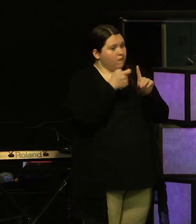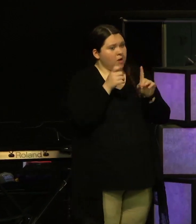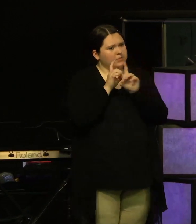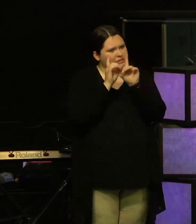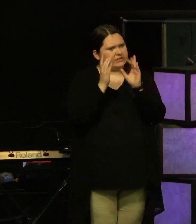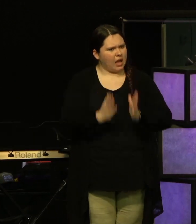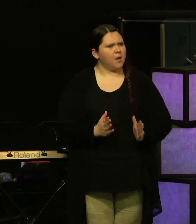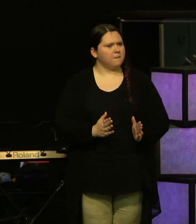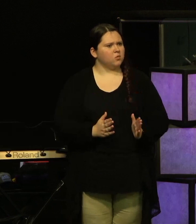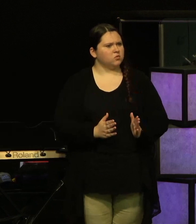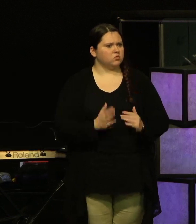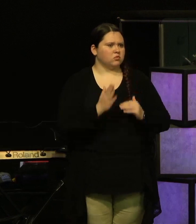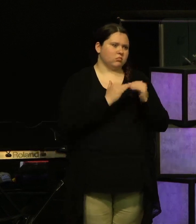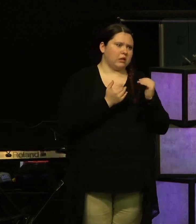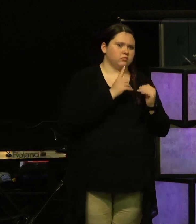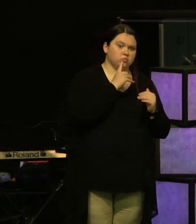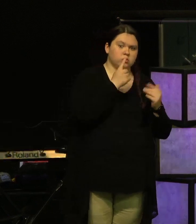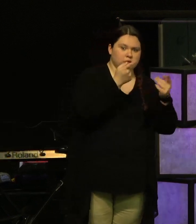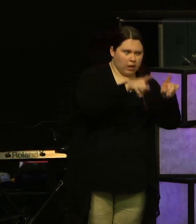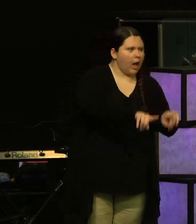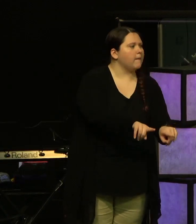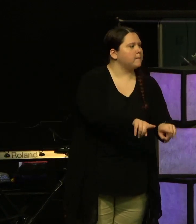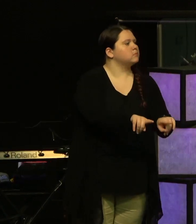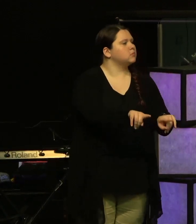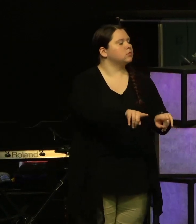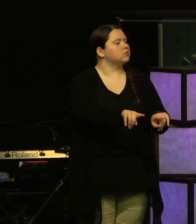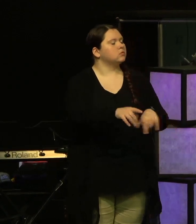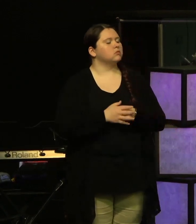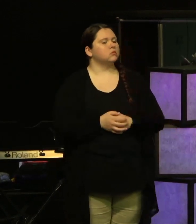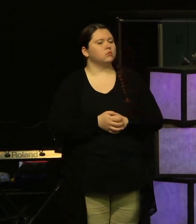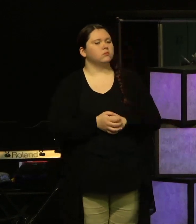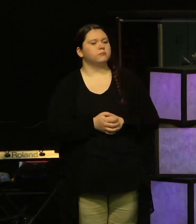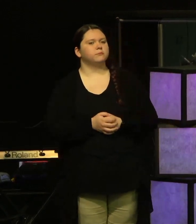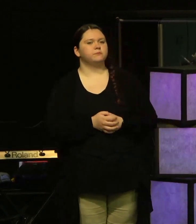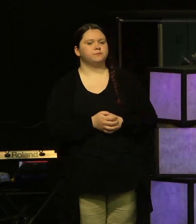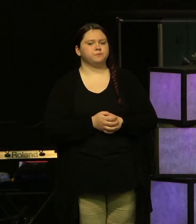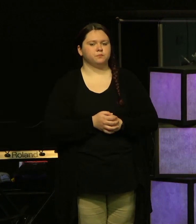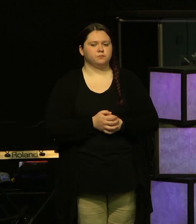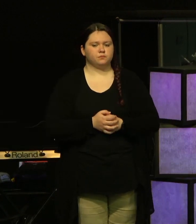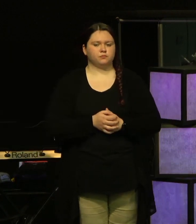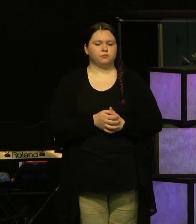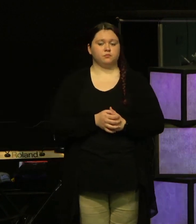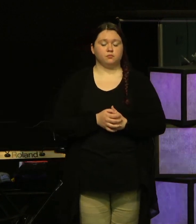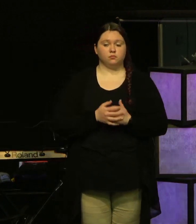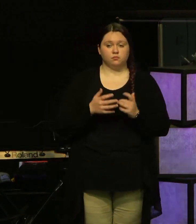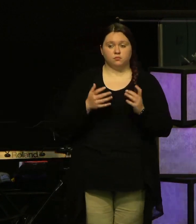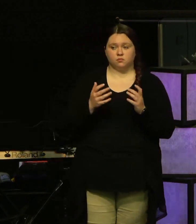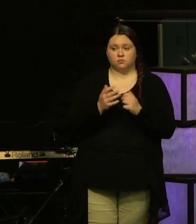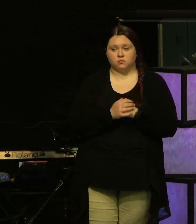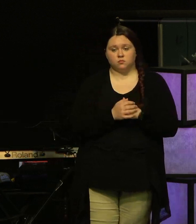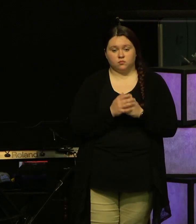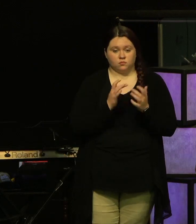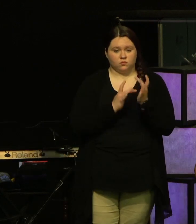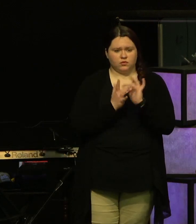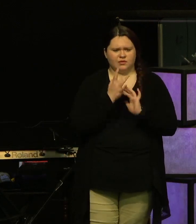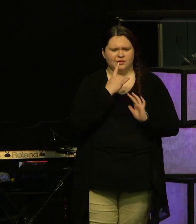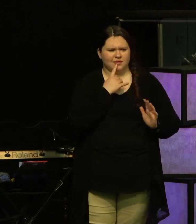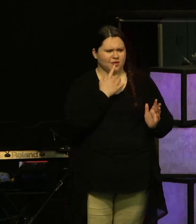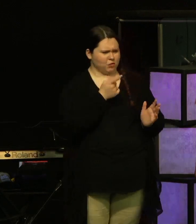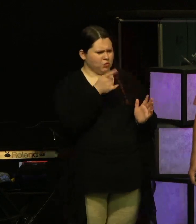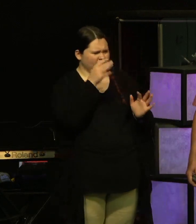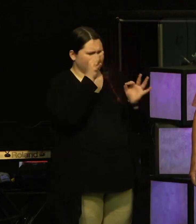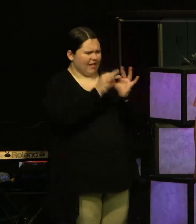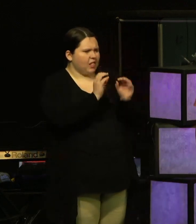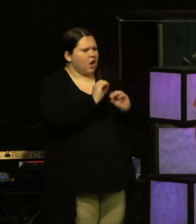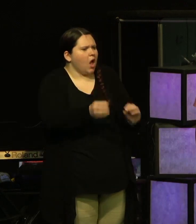what he saw, than what had apparently happened here. So he says, you faithless people,